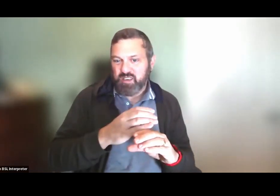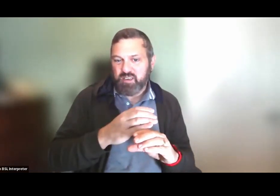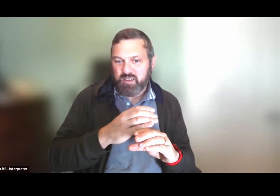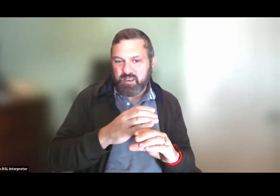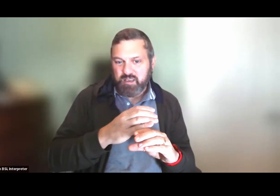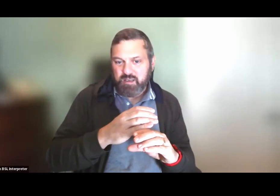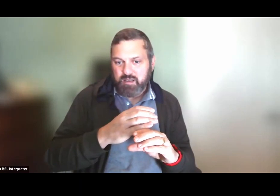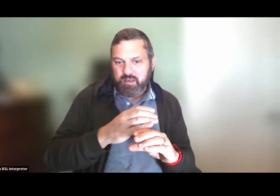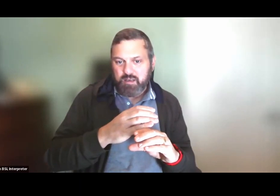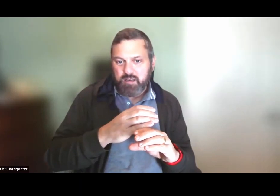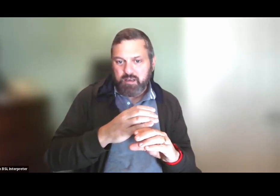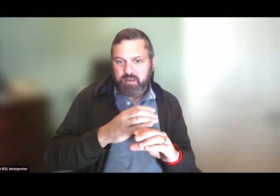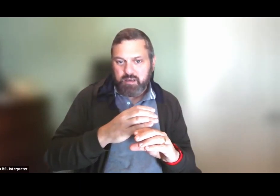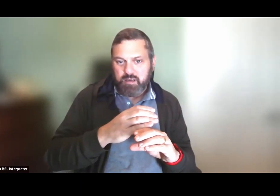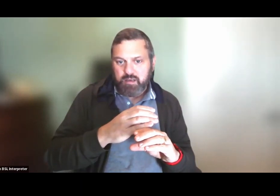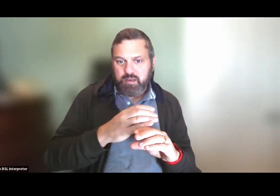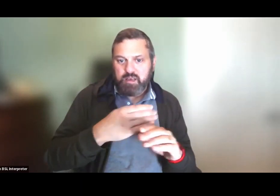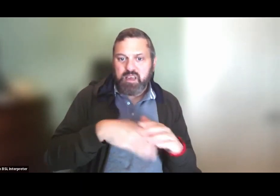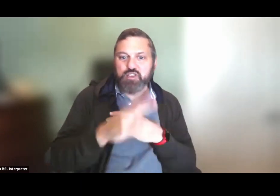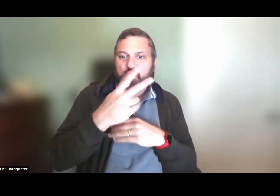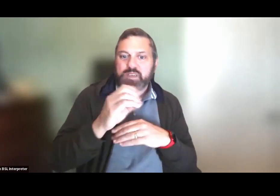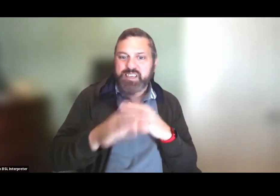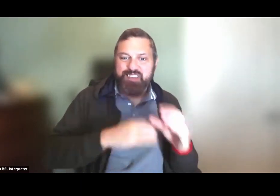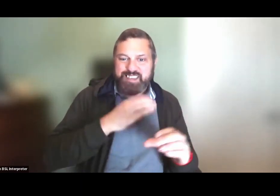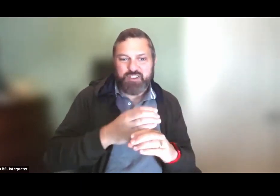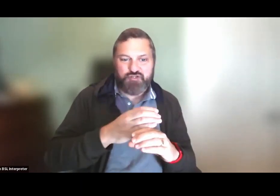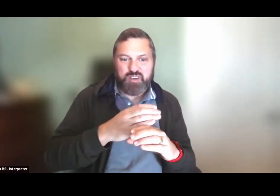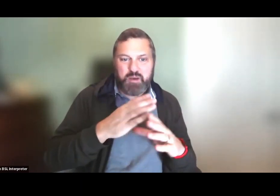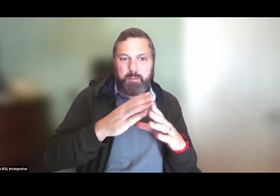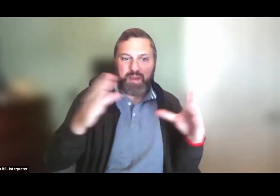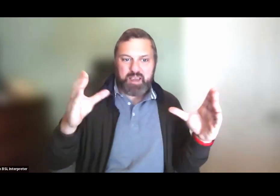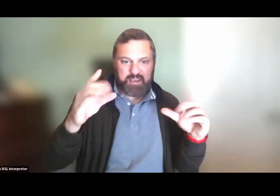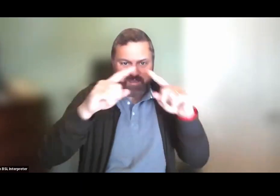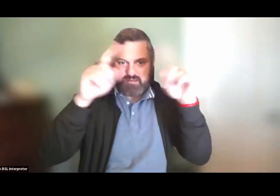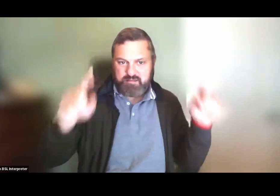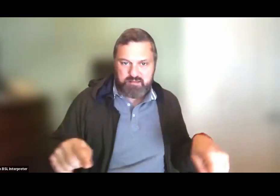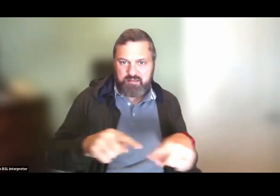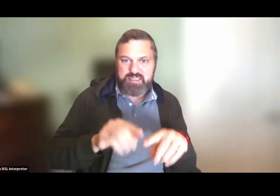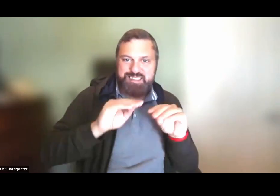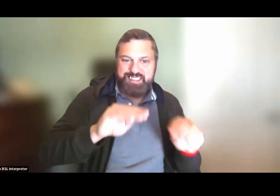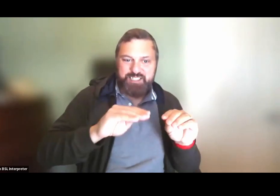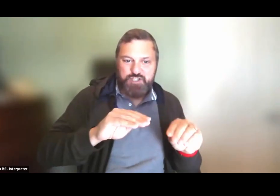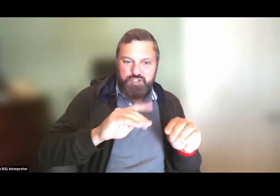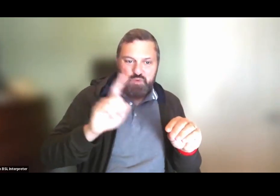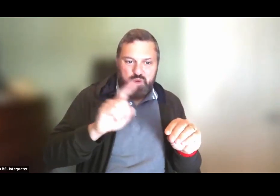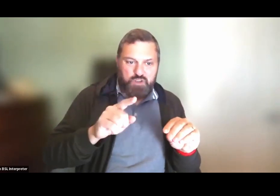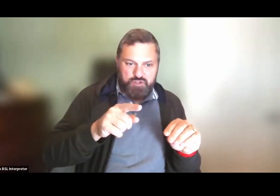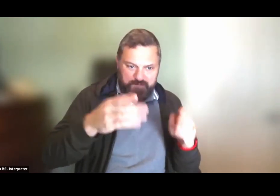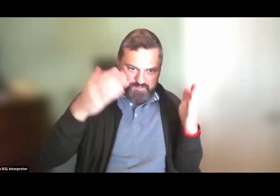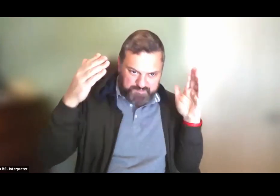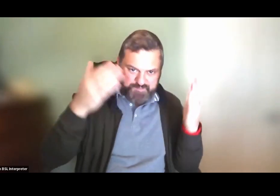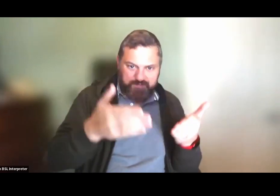thinking to see the big picture, because in the 20th century, the biggest picture of the economy that was taught